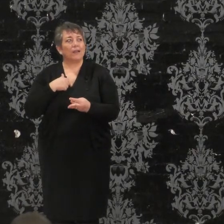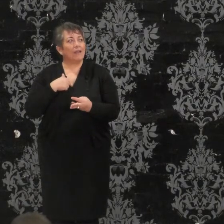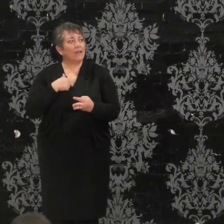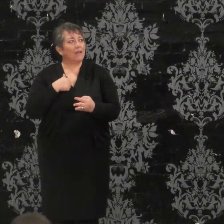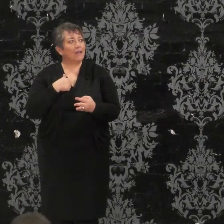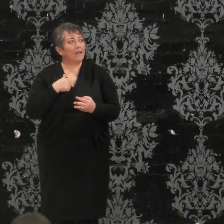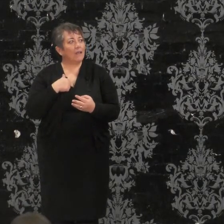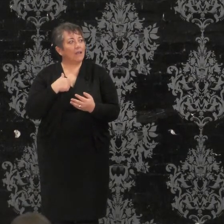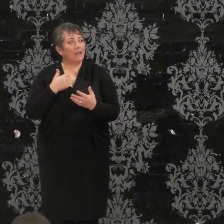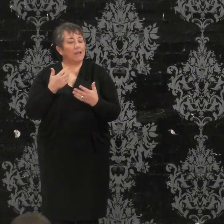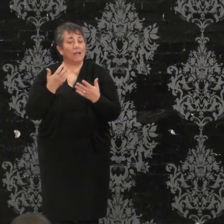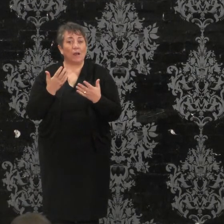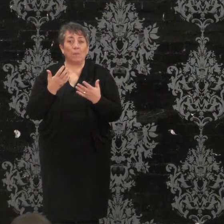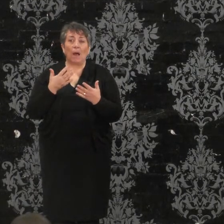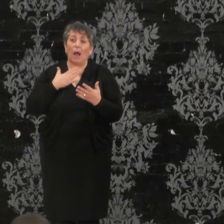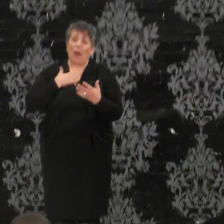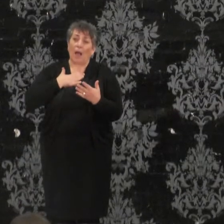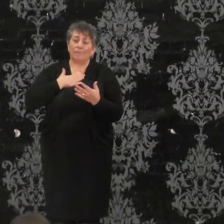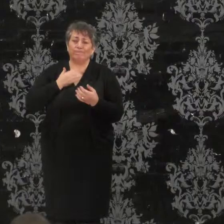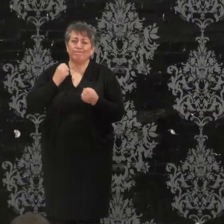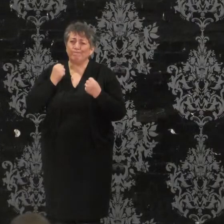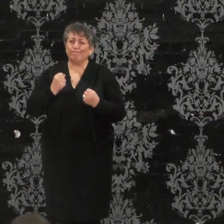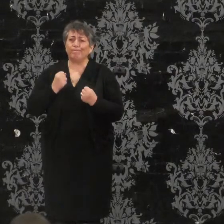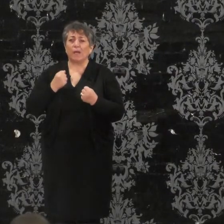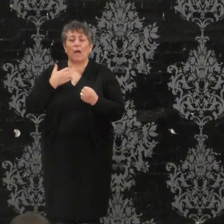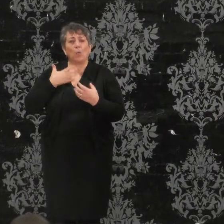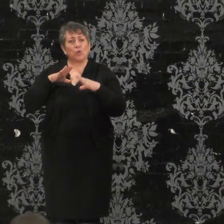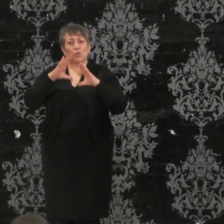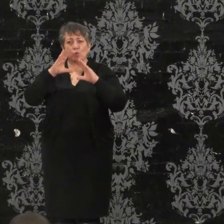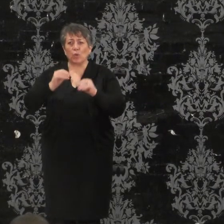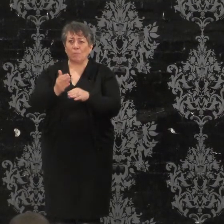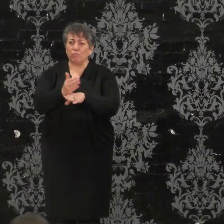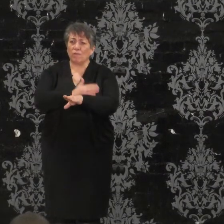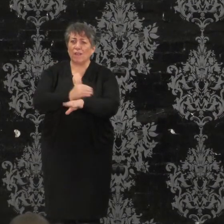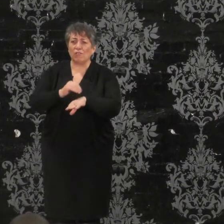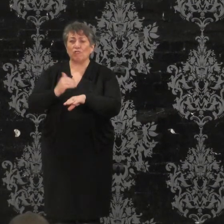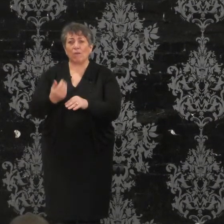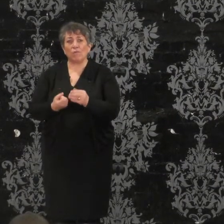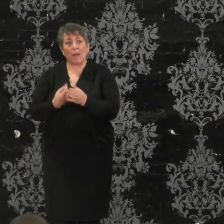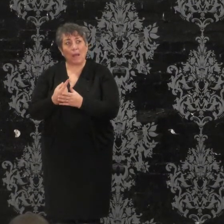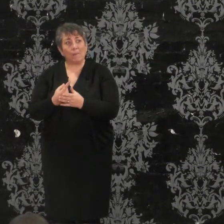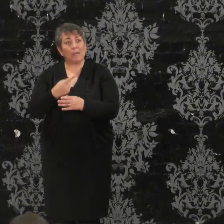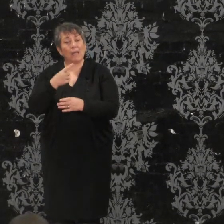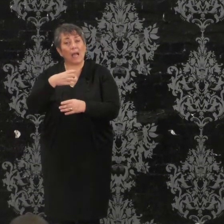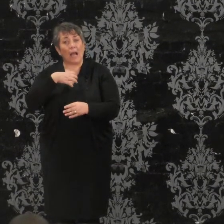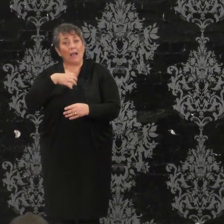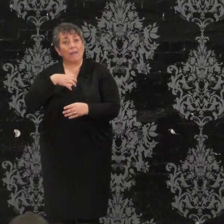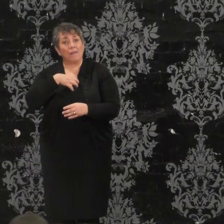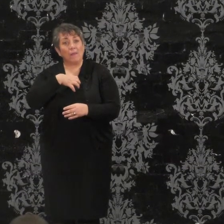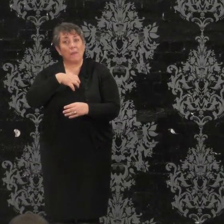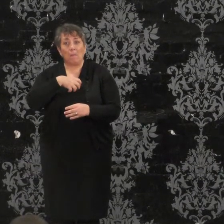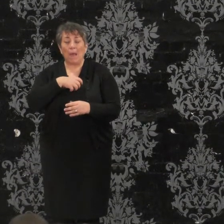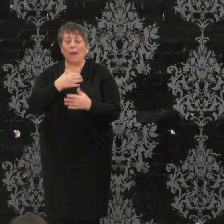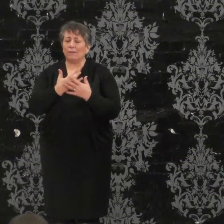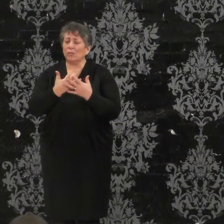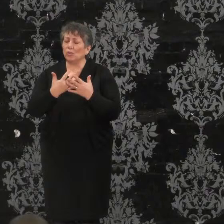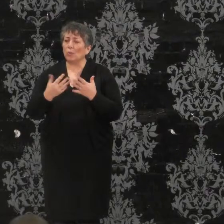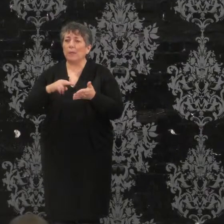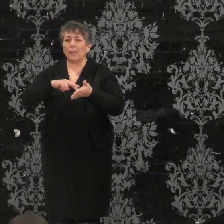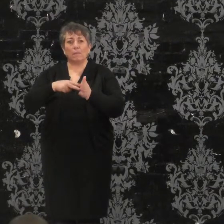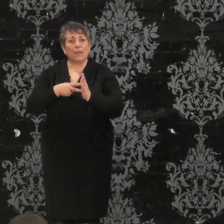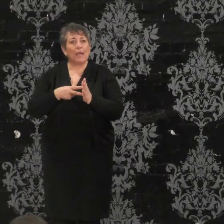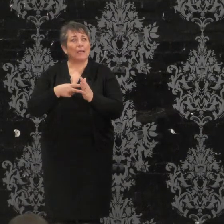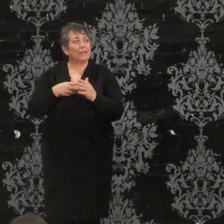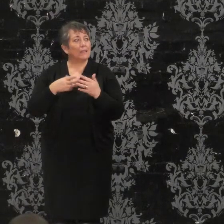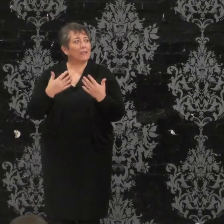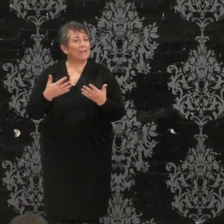place and there's action happening. And I've just got to say it's good that at least the Mayor of London has more idea and plans than our current Prime Minister, but I better